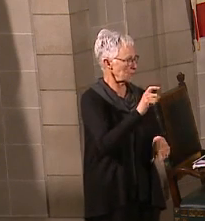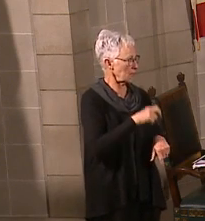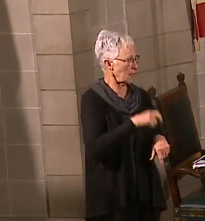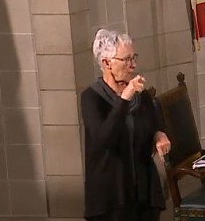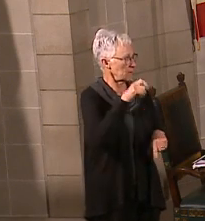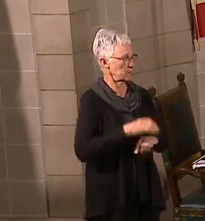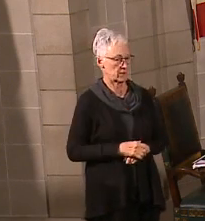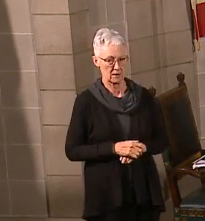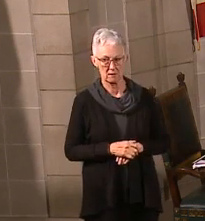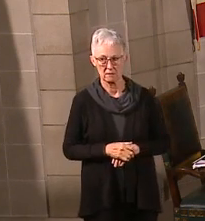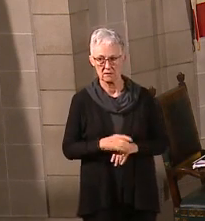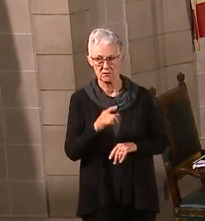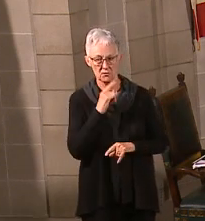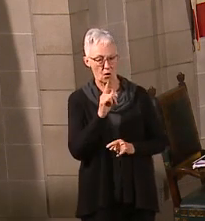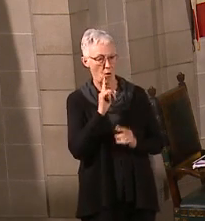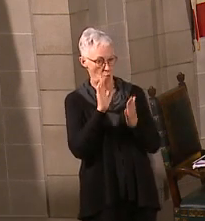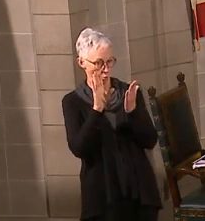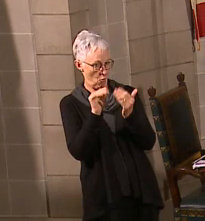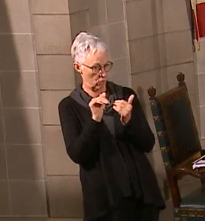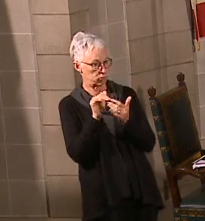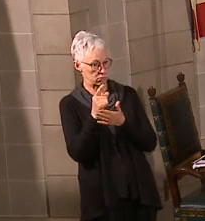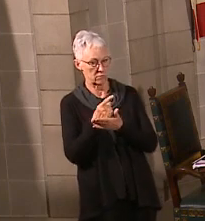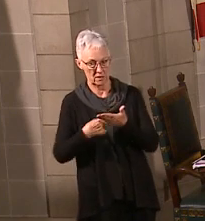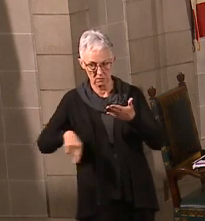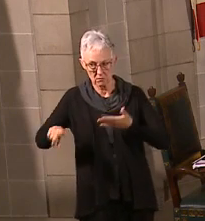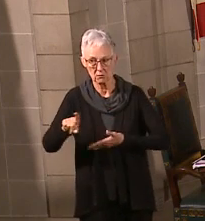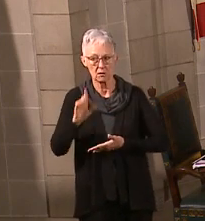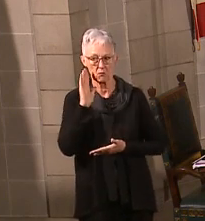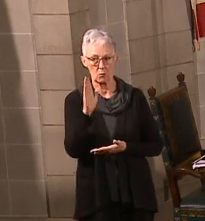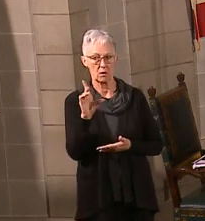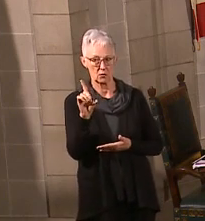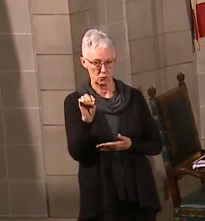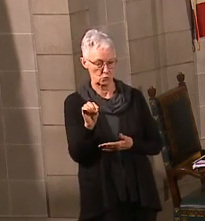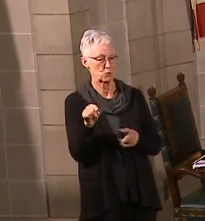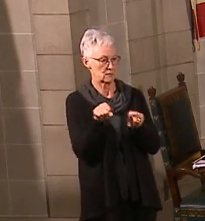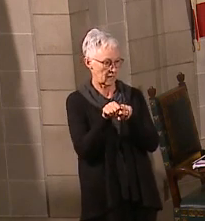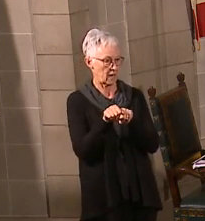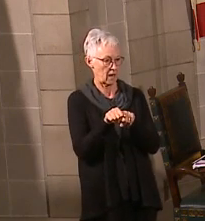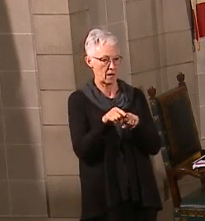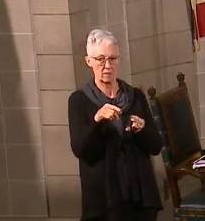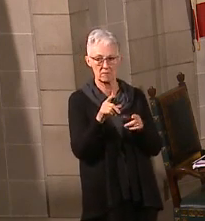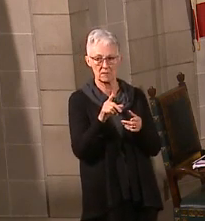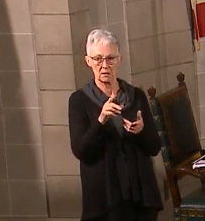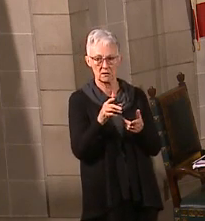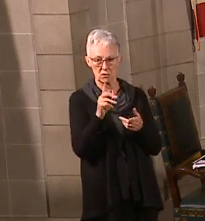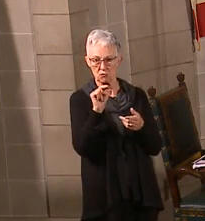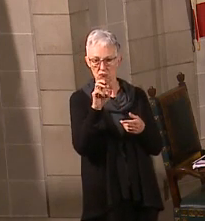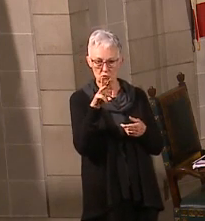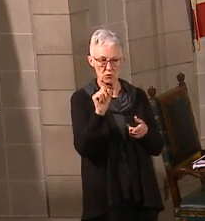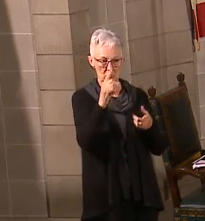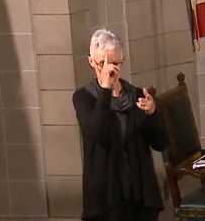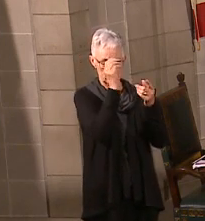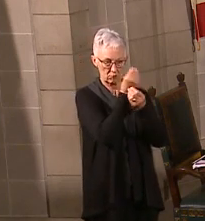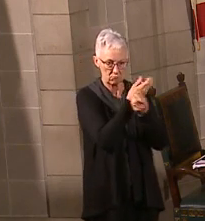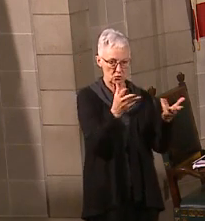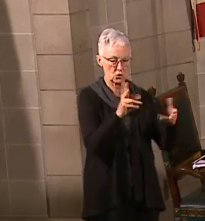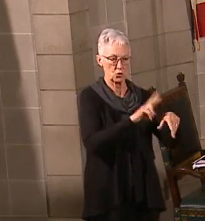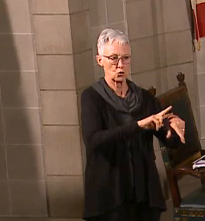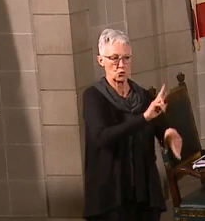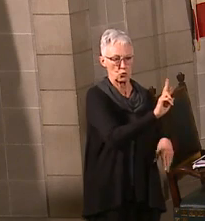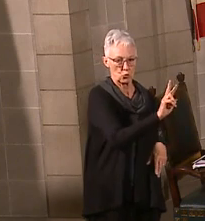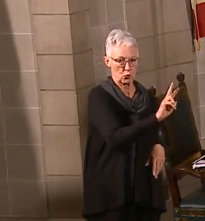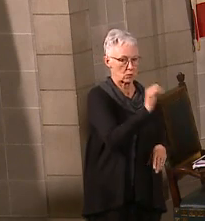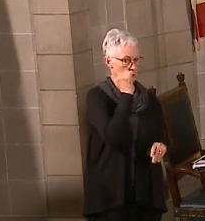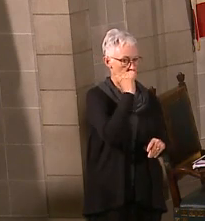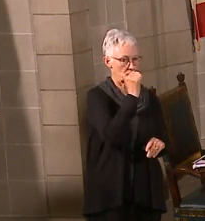President doesn't change times again, we'll keep trying to do 2 o'clock Central Time, but as you've seen, sometimes we have to be flexible with the schedule here, but we'll plan on being